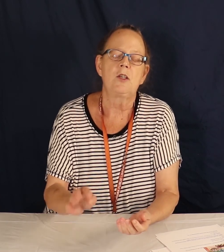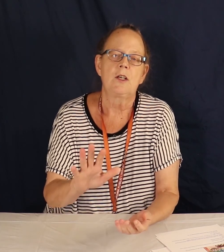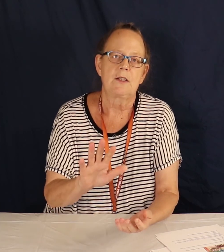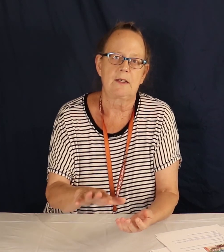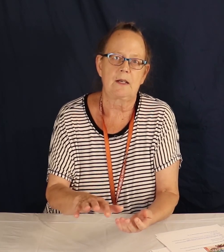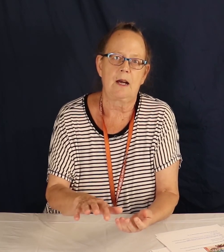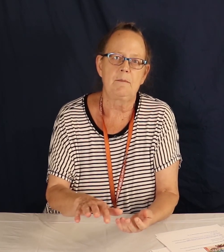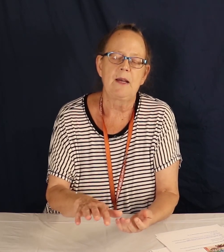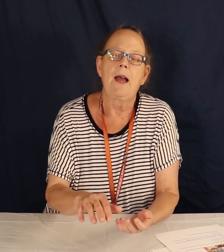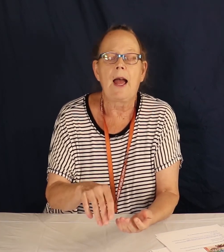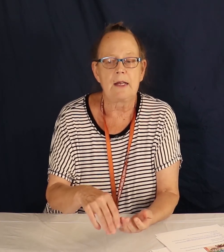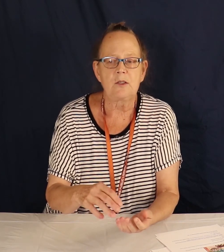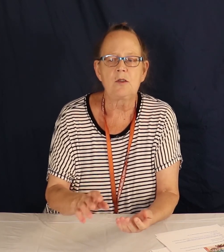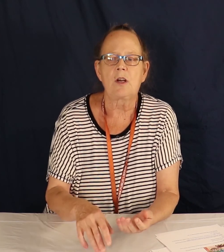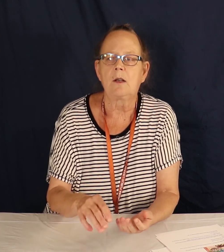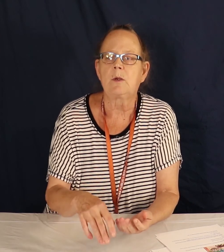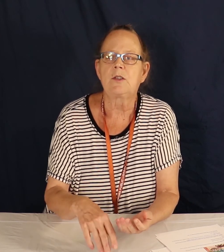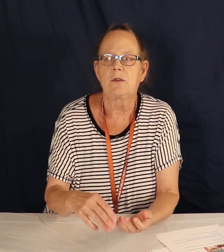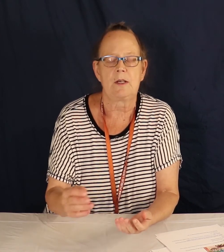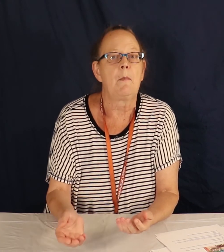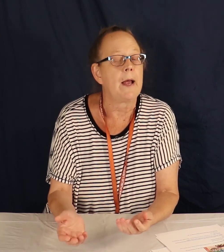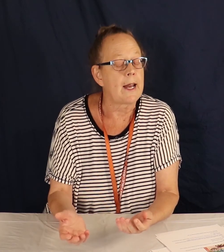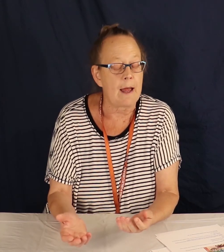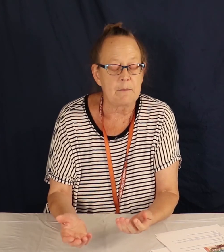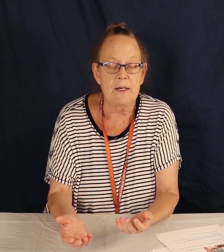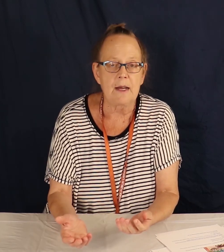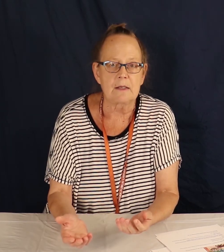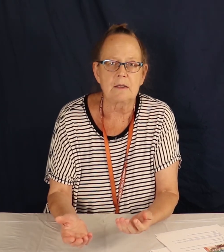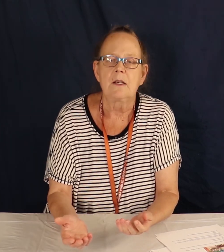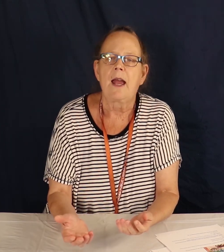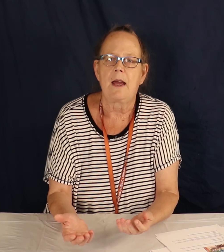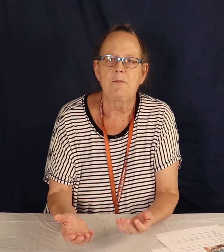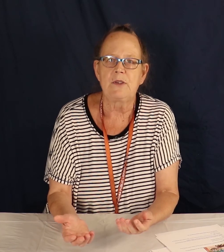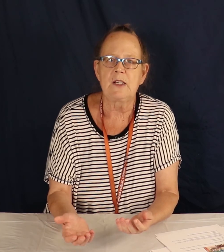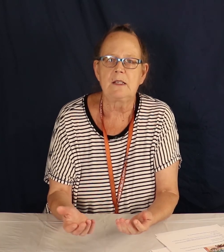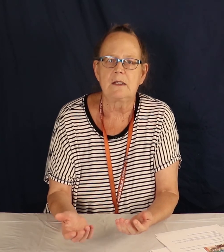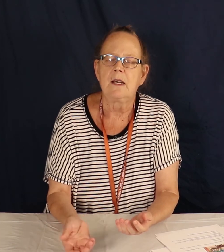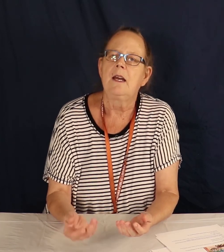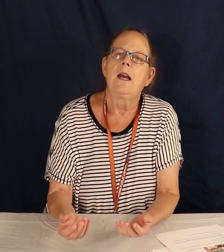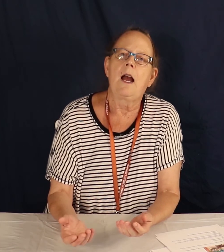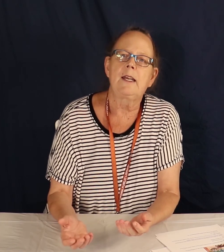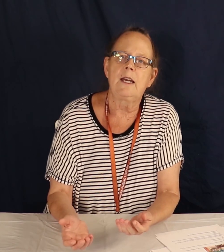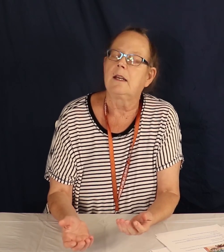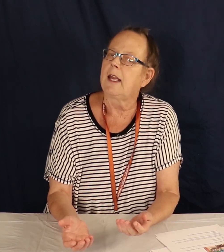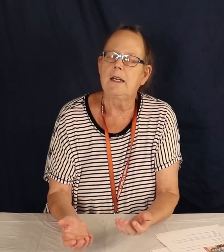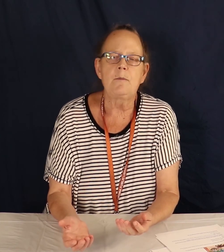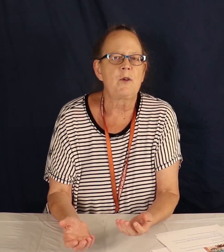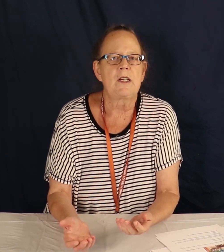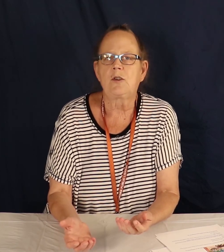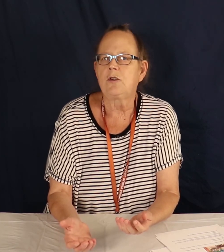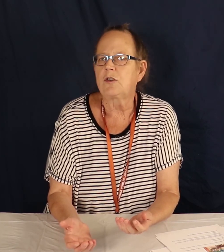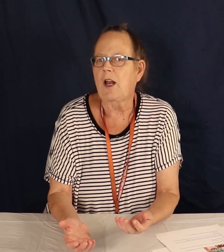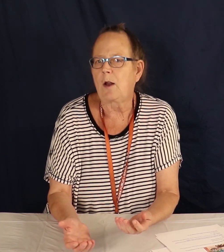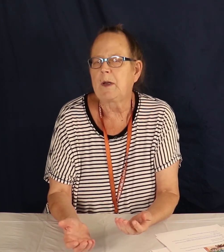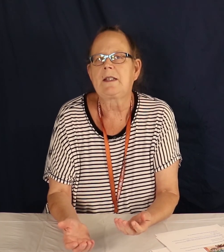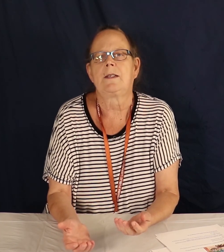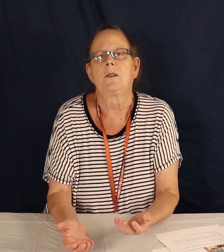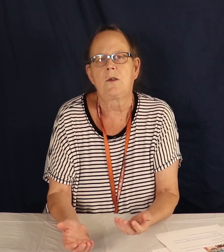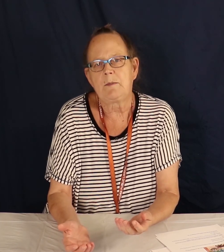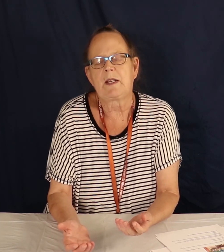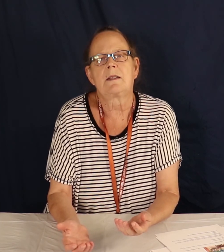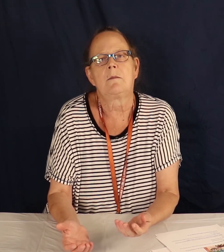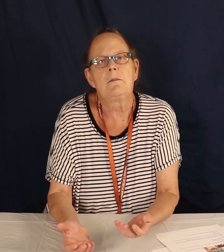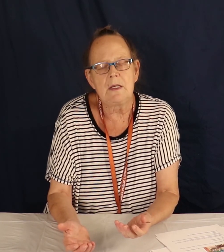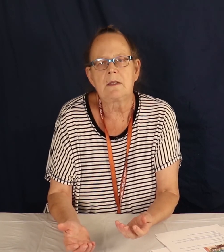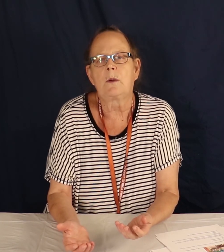the page, stop. Ask your child what you think might happen next and predict it. Again, any prediction your child makes